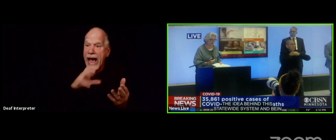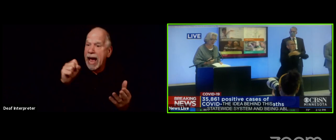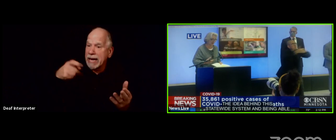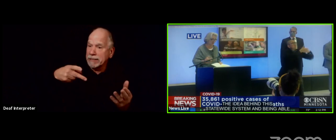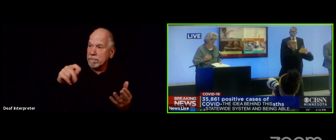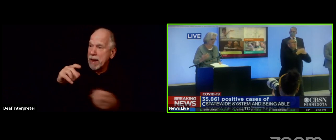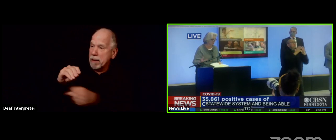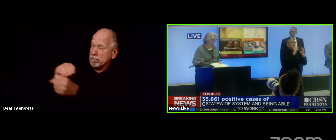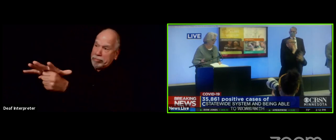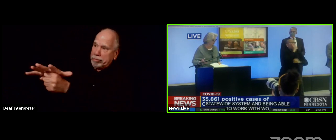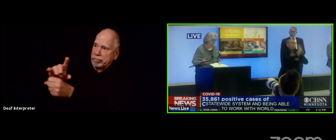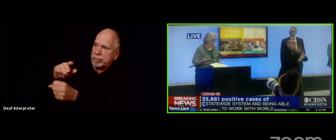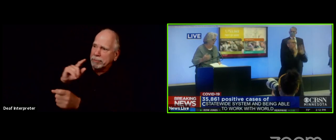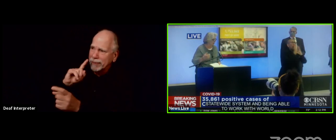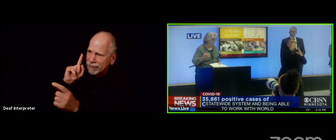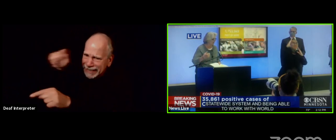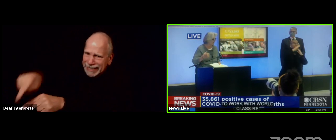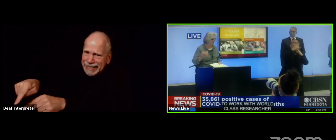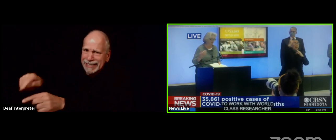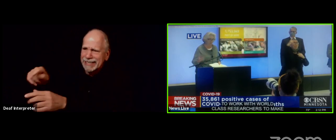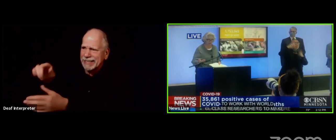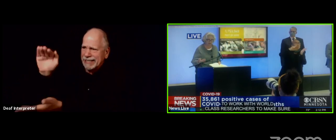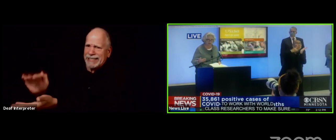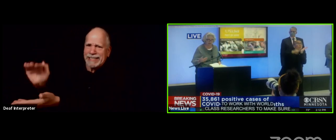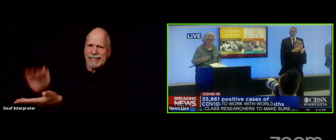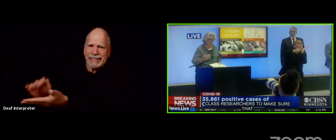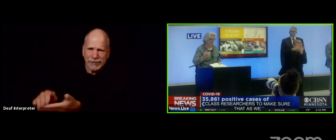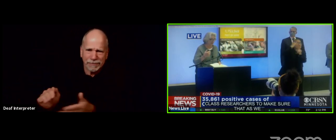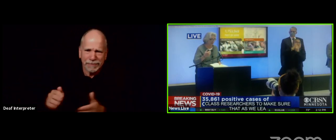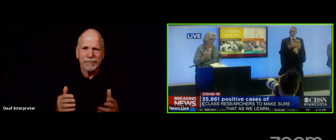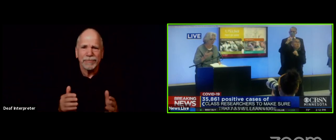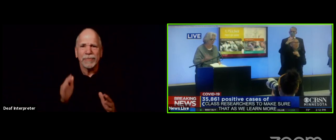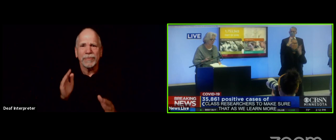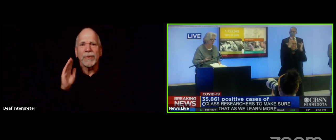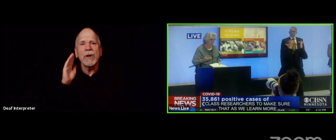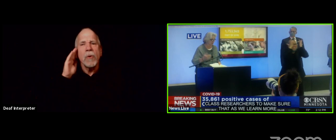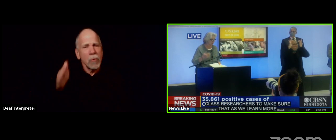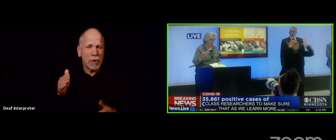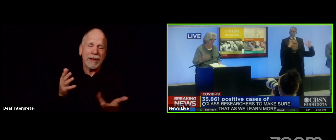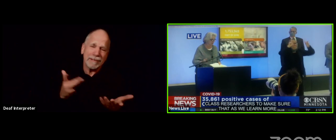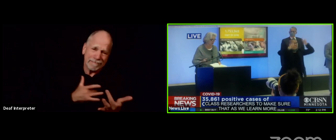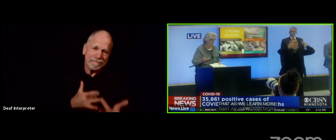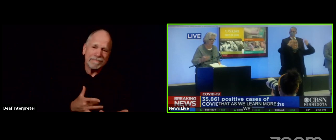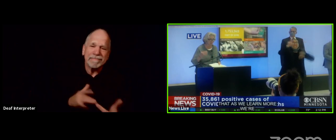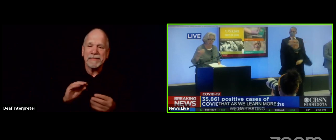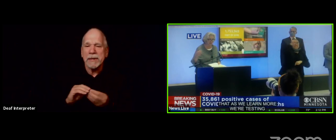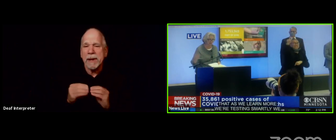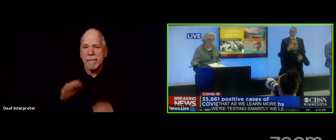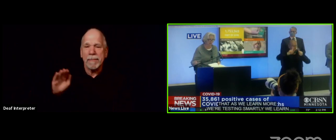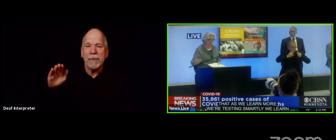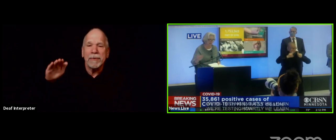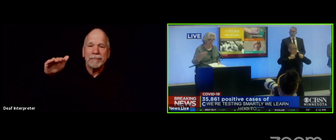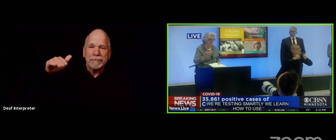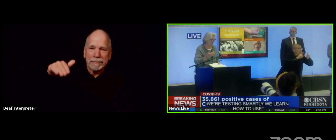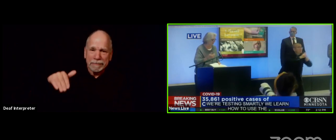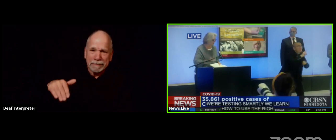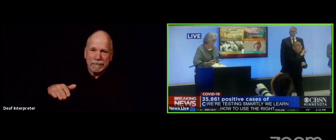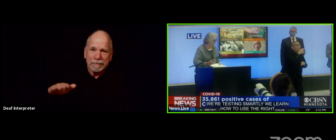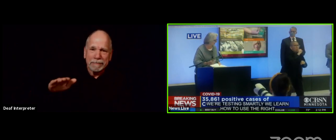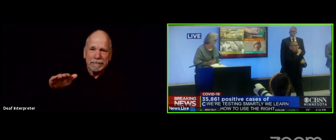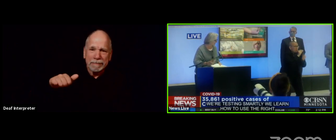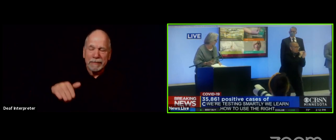sure that as we learn more, we're testing smartly. We learn how to use the right test in the right circumstance at the right time to give us